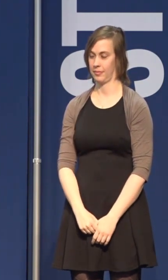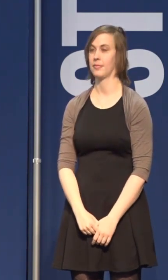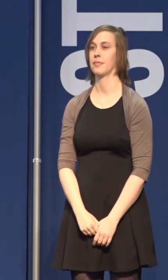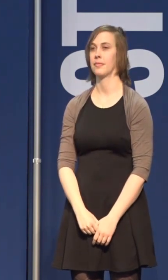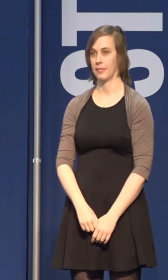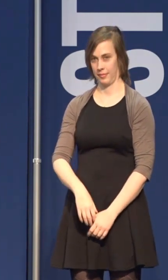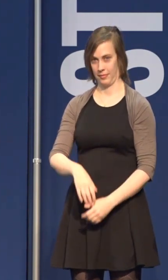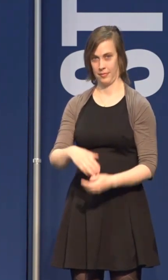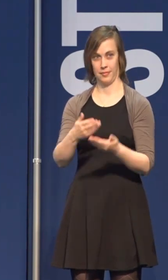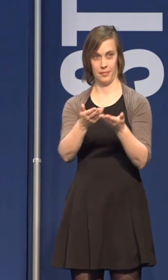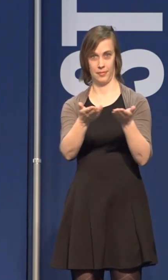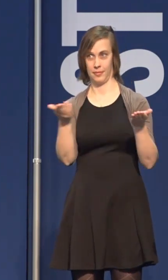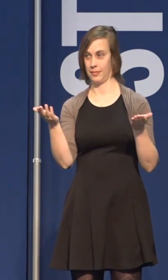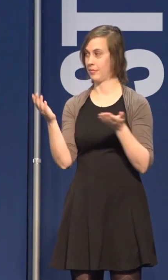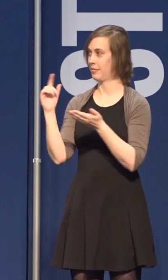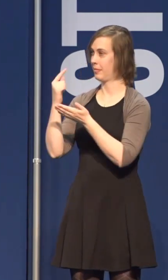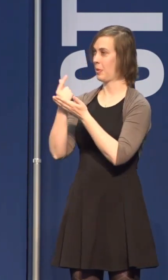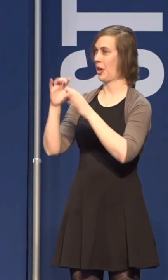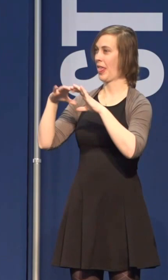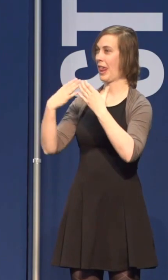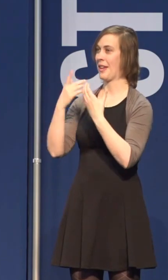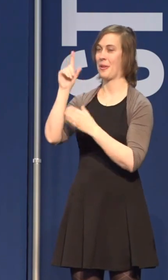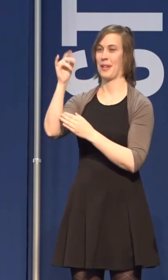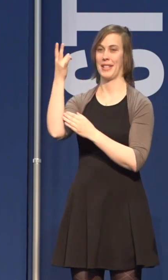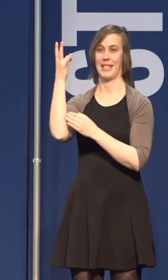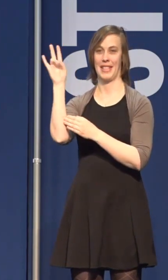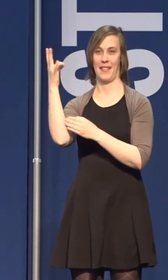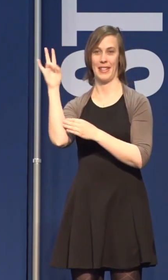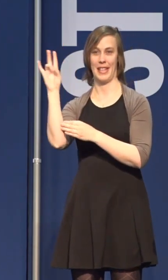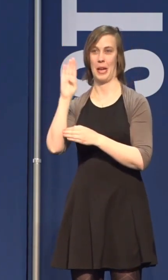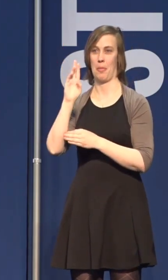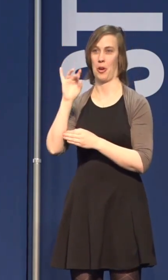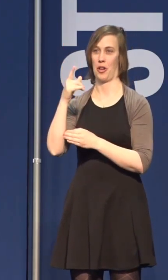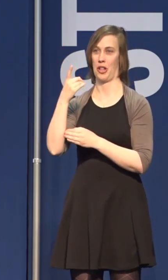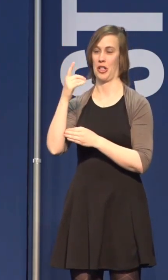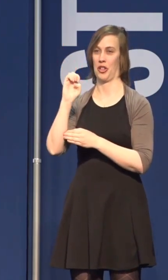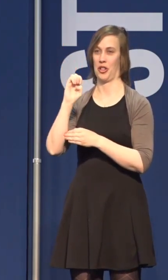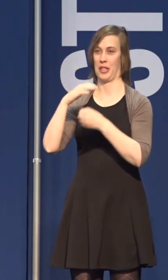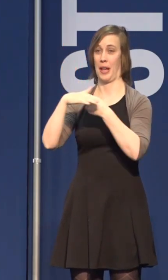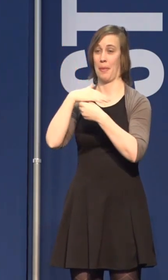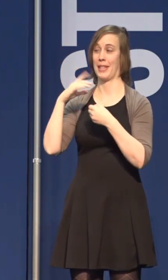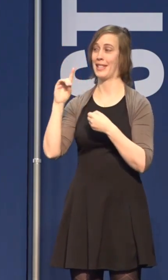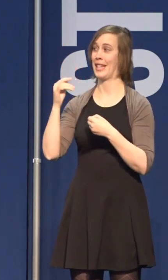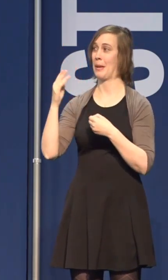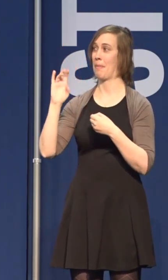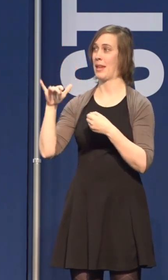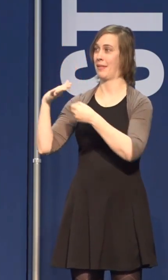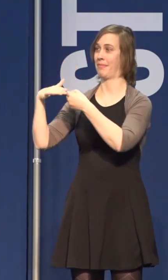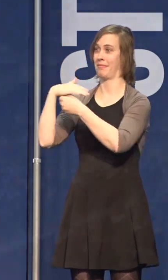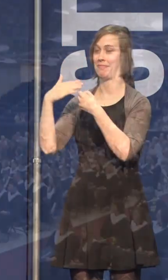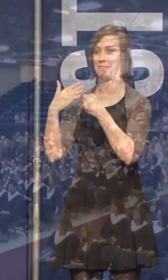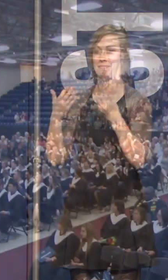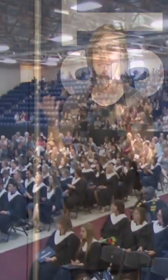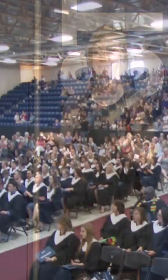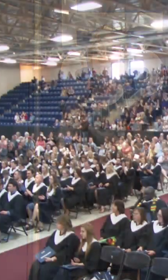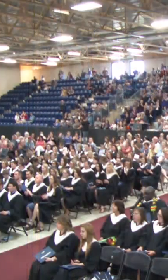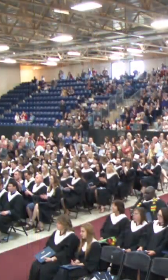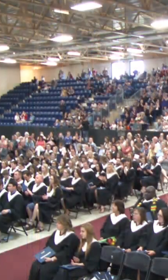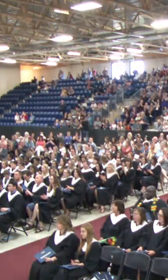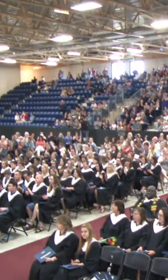Ladies and gentlemen, the graduating class of 2017, Burridge Campus and Digby site of Nova Scotia Community College.